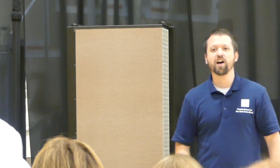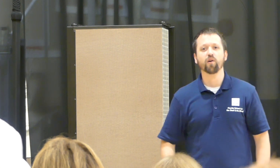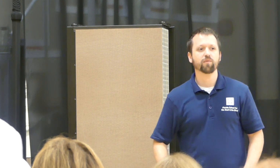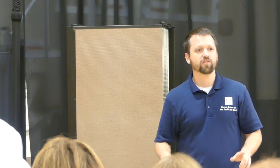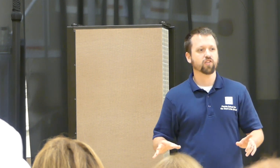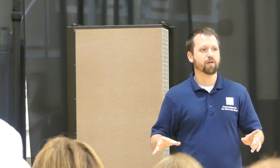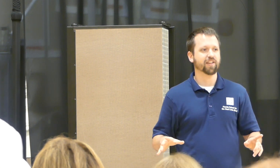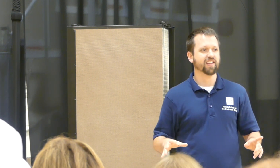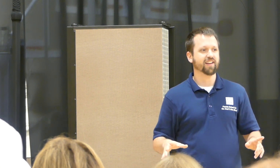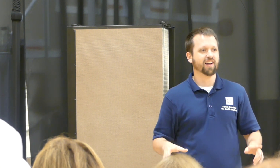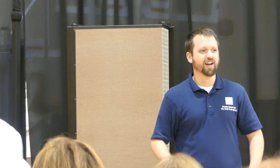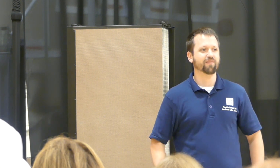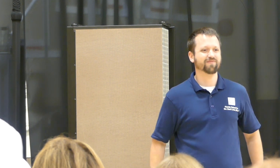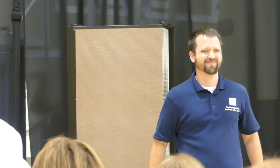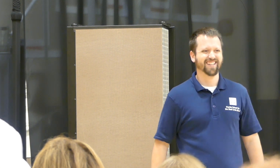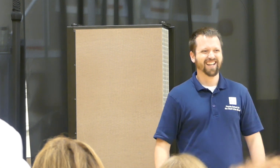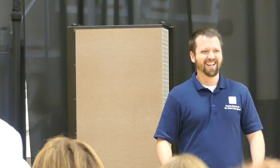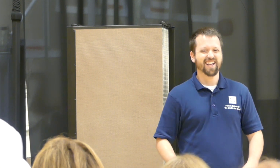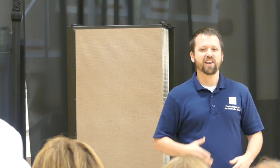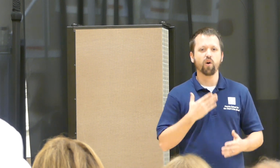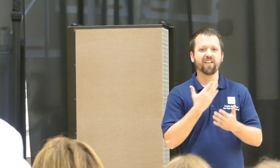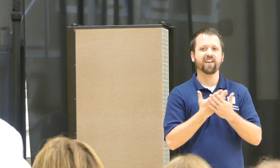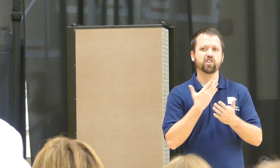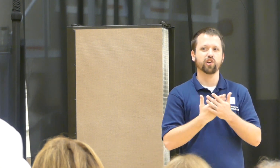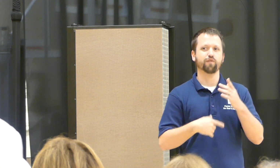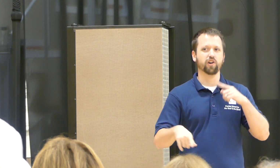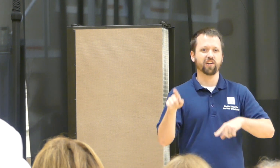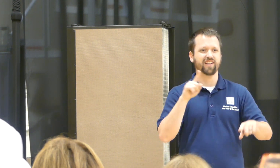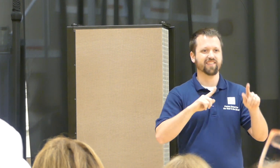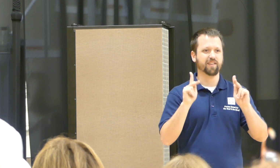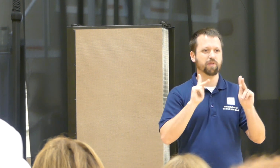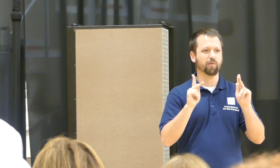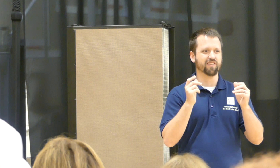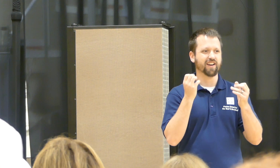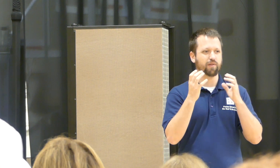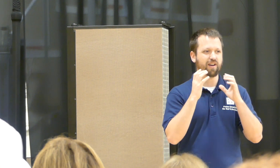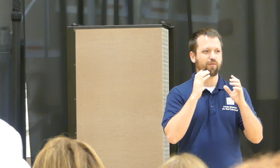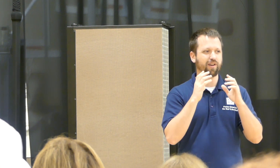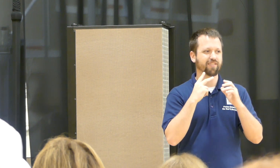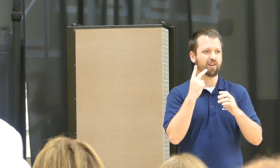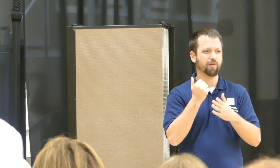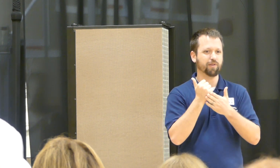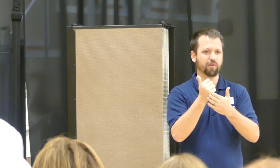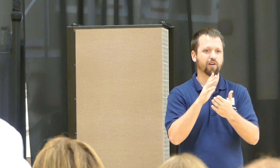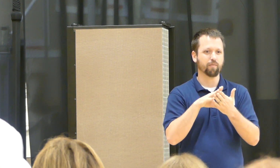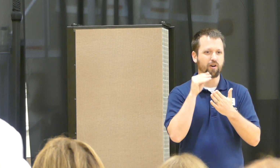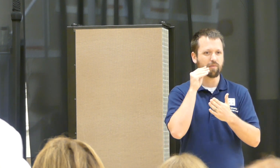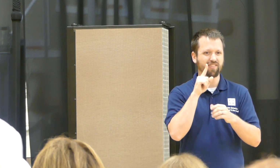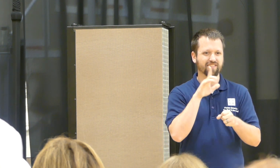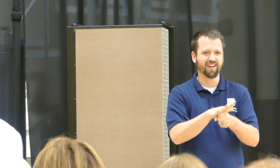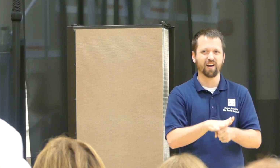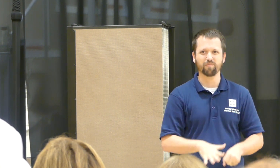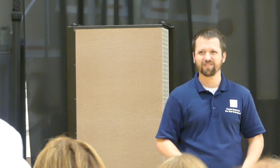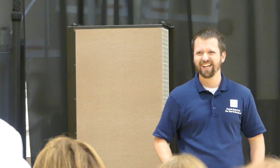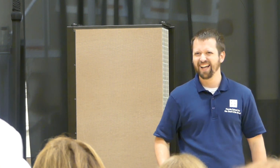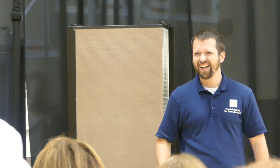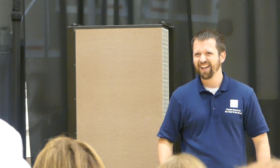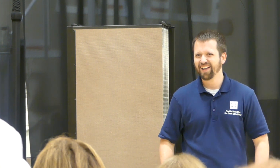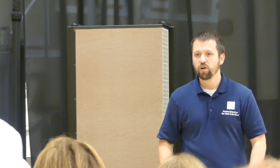So, Couple of weeks ago, I saw my cat. no, that's actually good for y'all to get to see people signing. Probably 5 minutes. They had that. We'll